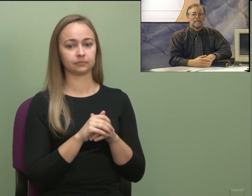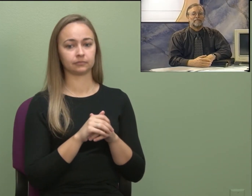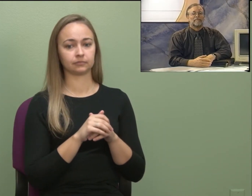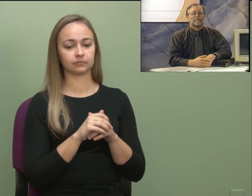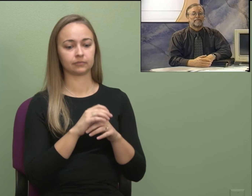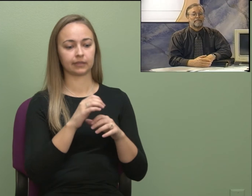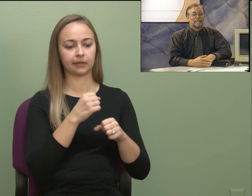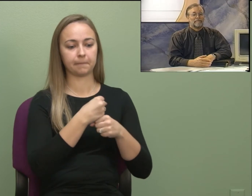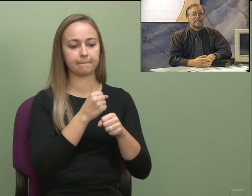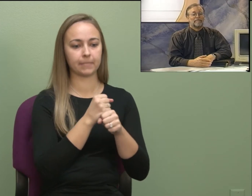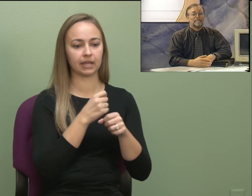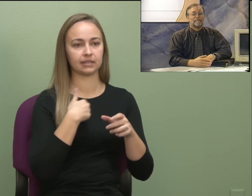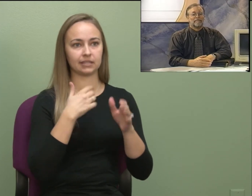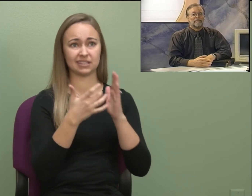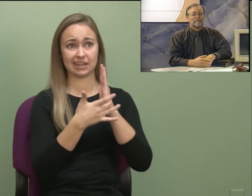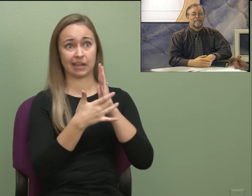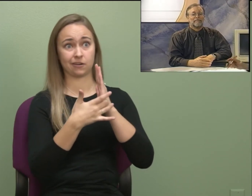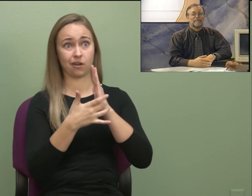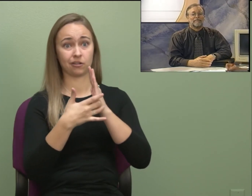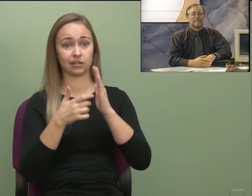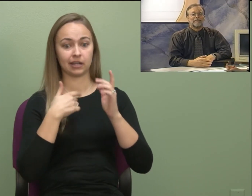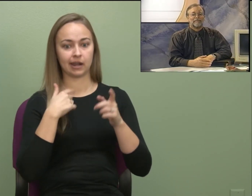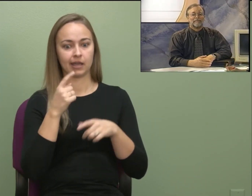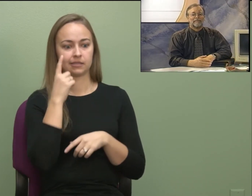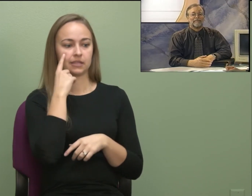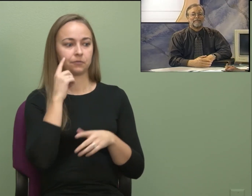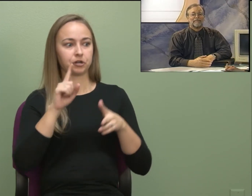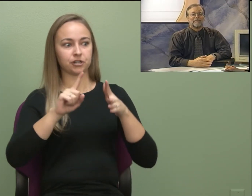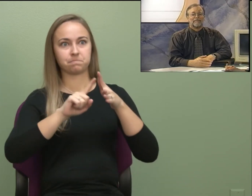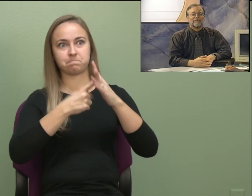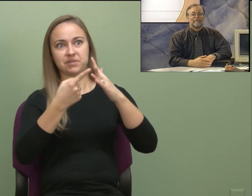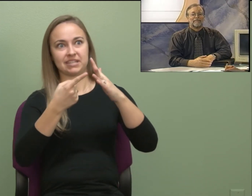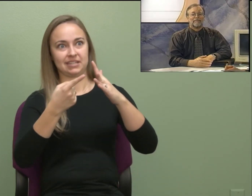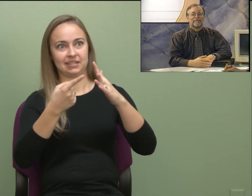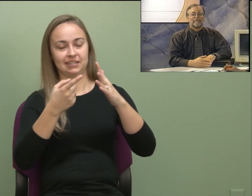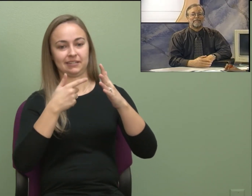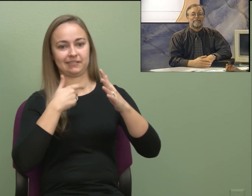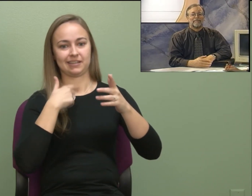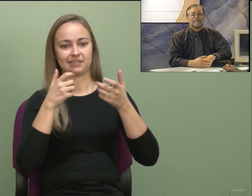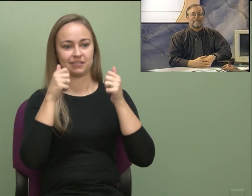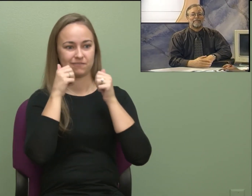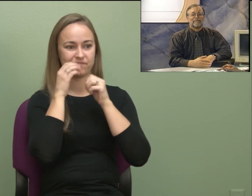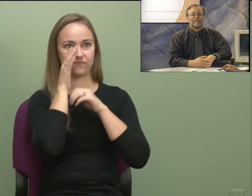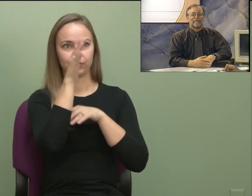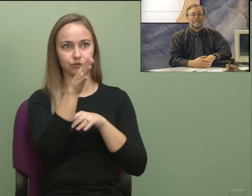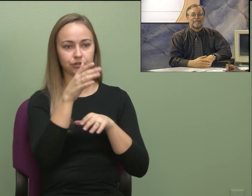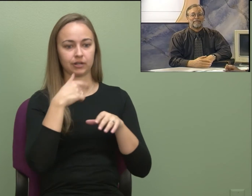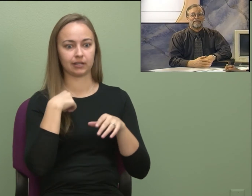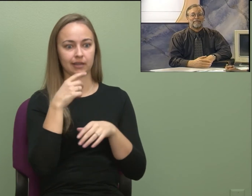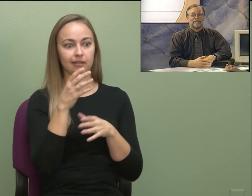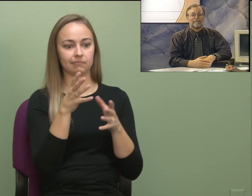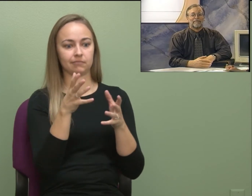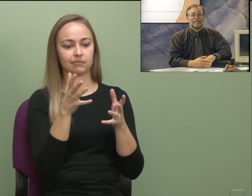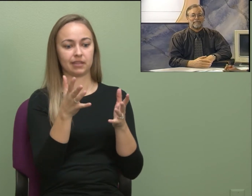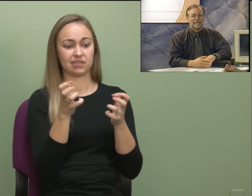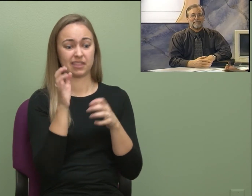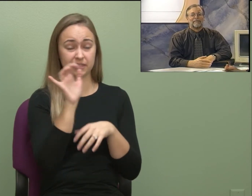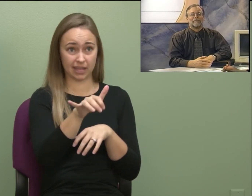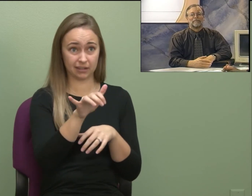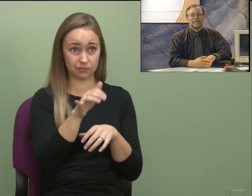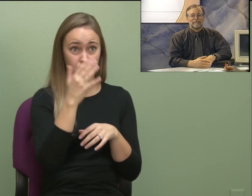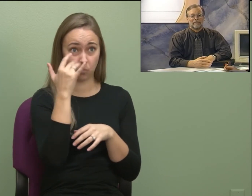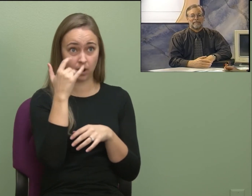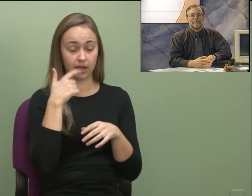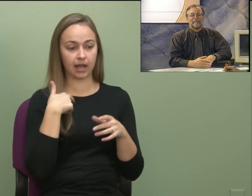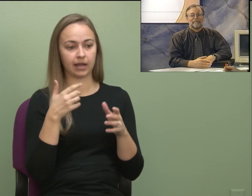work. And I think we're just beginning, and that's why I gave you an outstanding in your technical effectiveness, because of the way